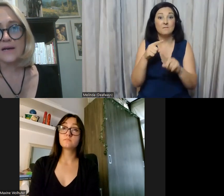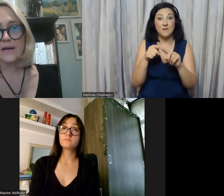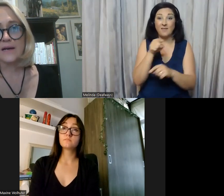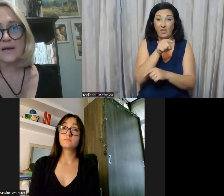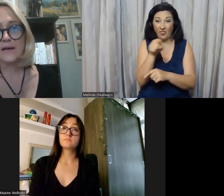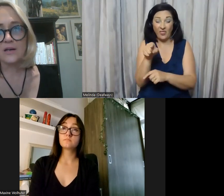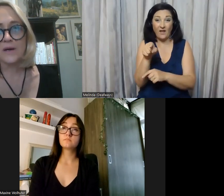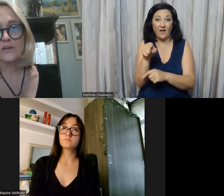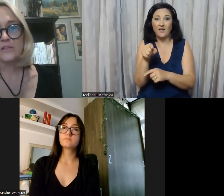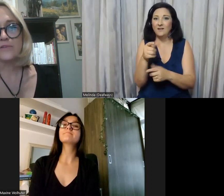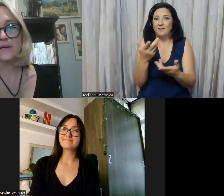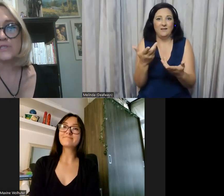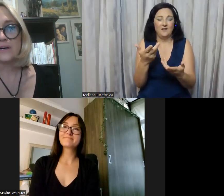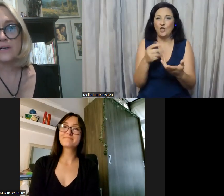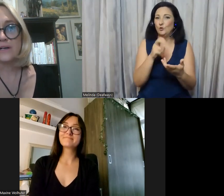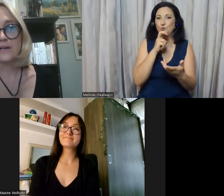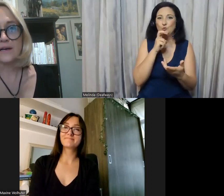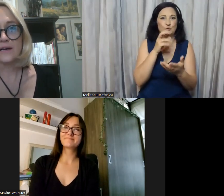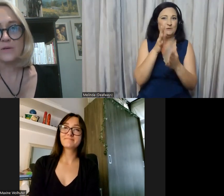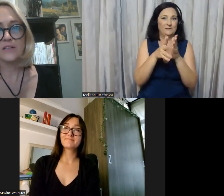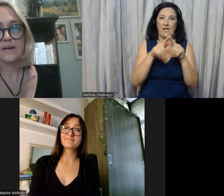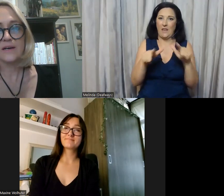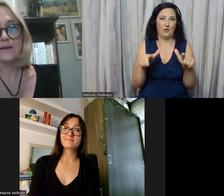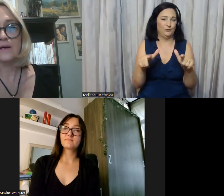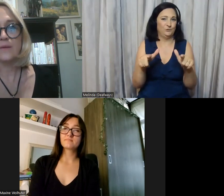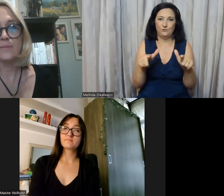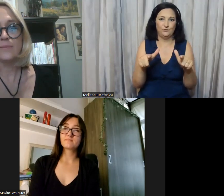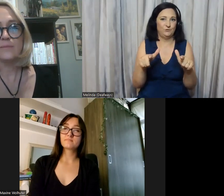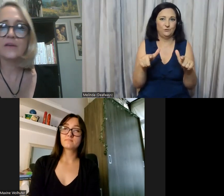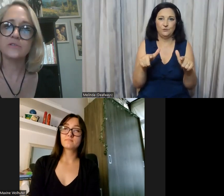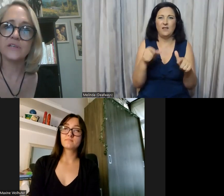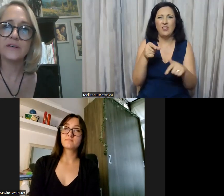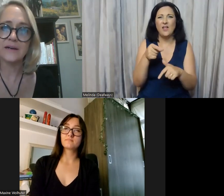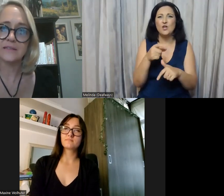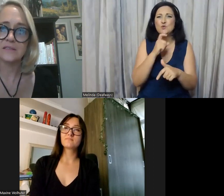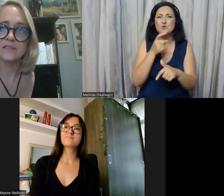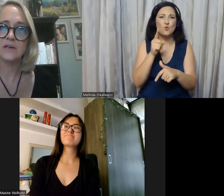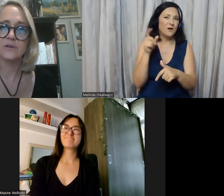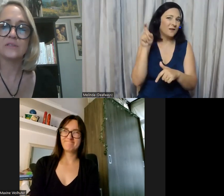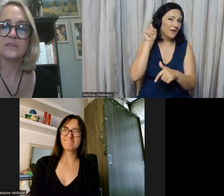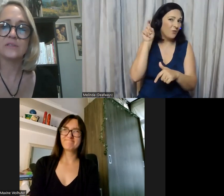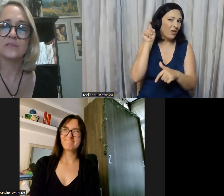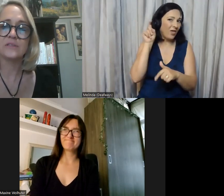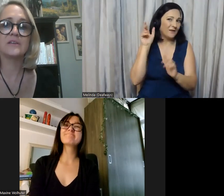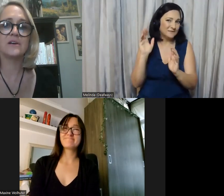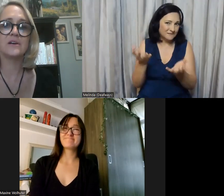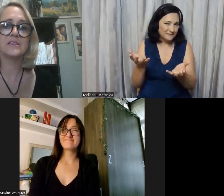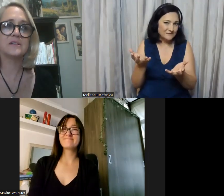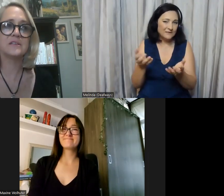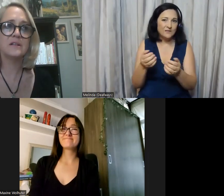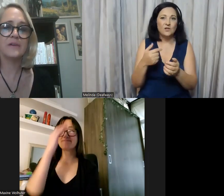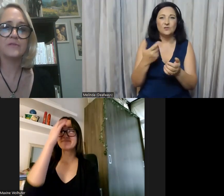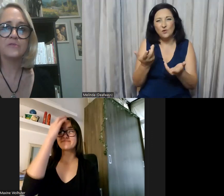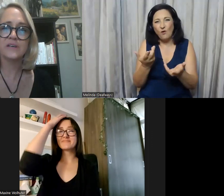they don't make use of sign language. They make use of hearing aids. So I still have to